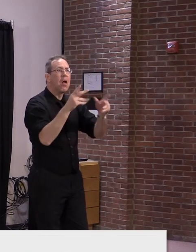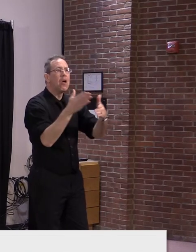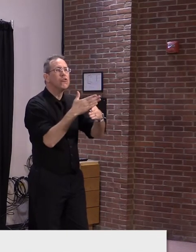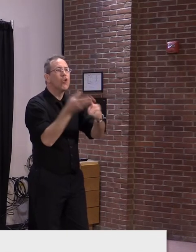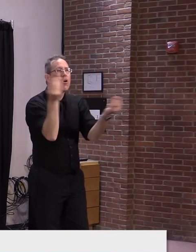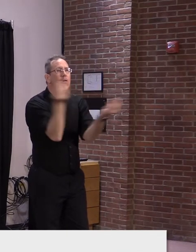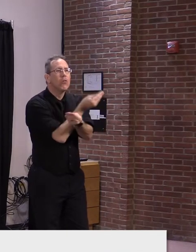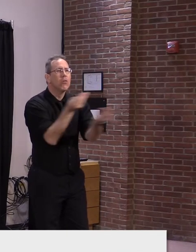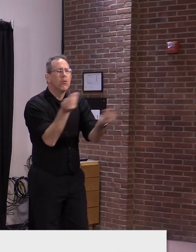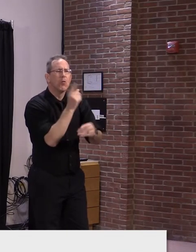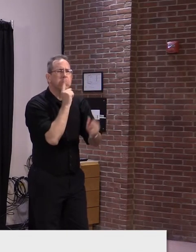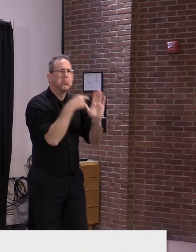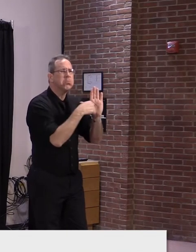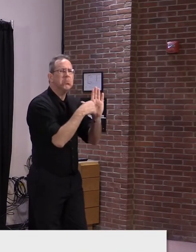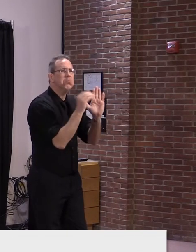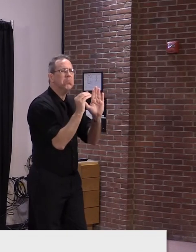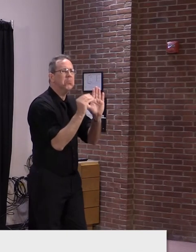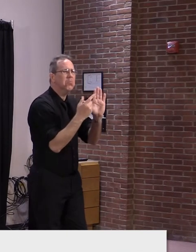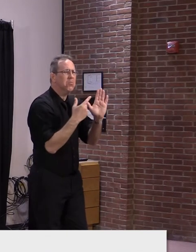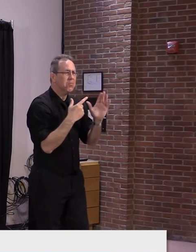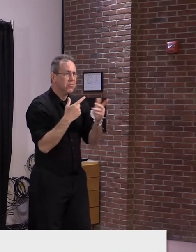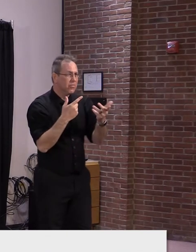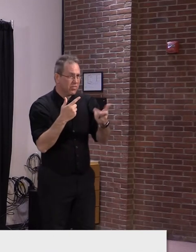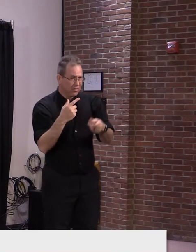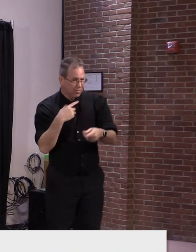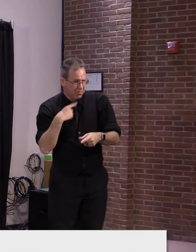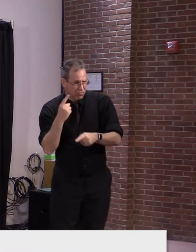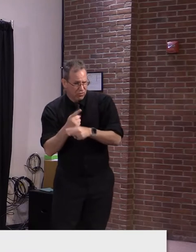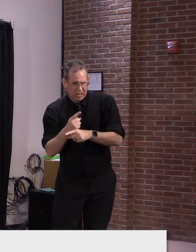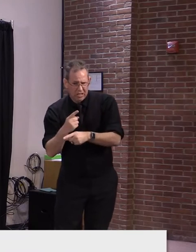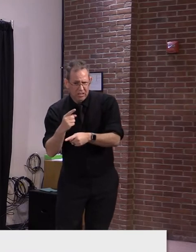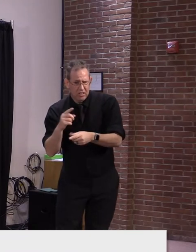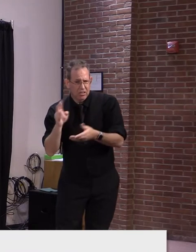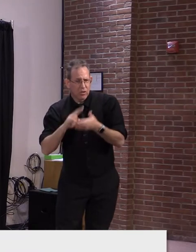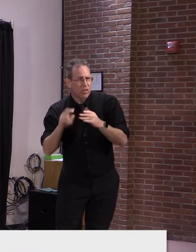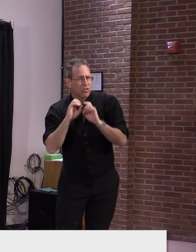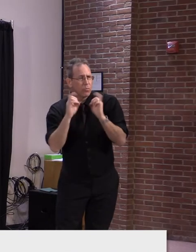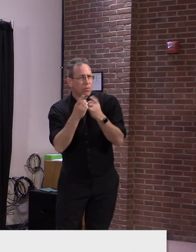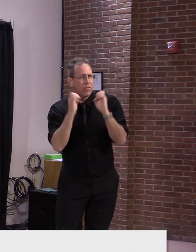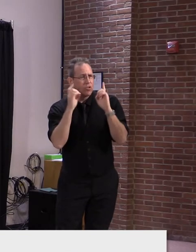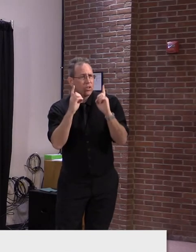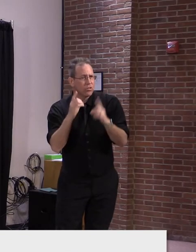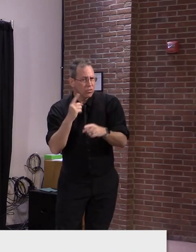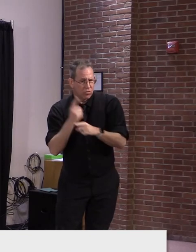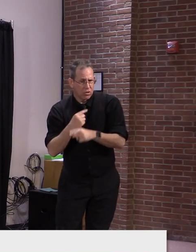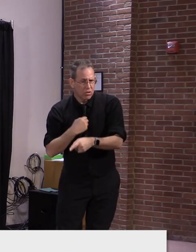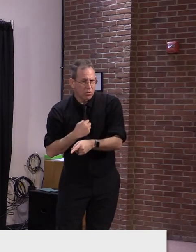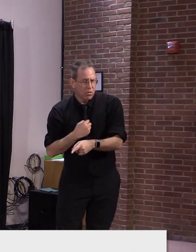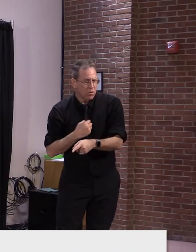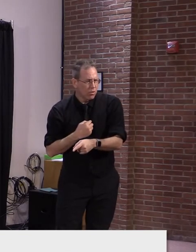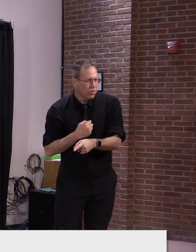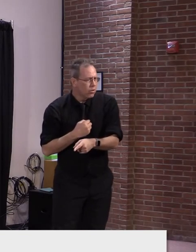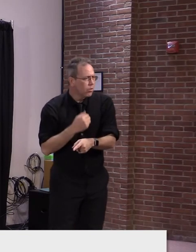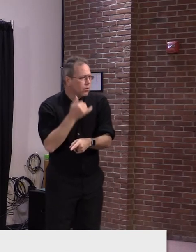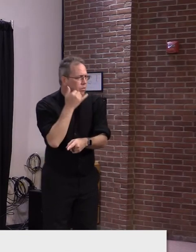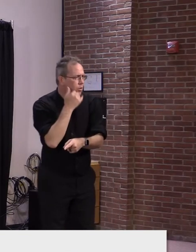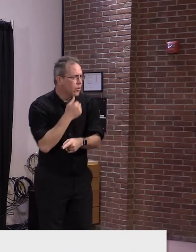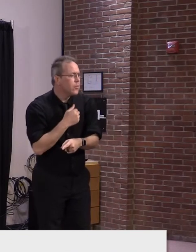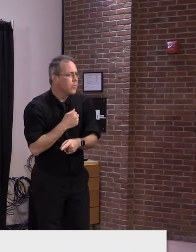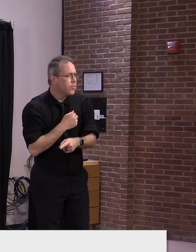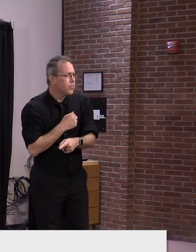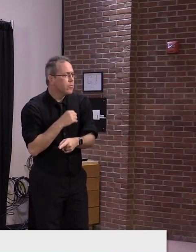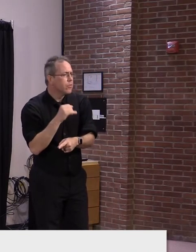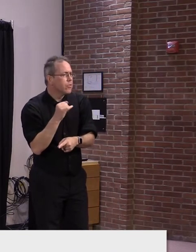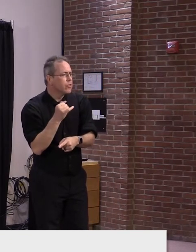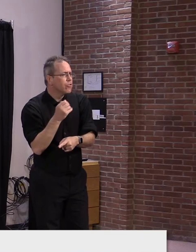maybe Deputy Secretary Boucher can answer that further. Yes. Hello, Governor. Thank you. Hi,